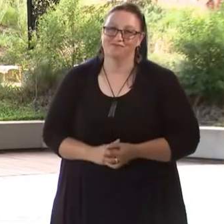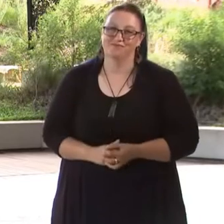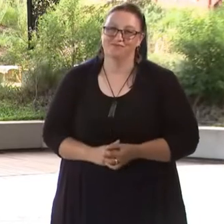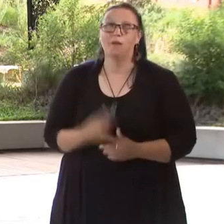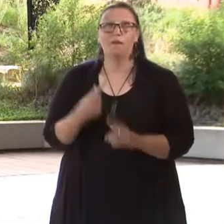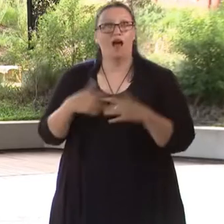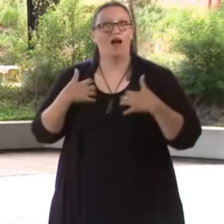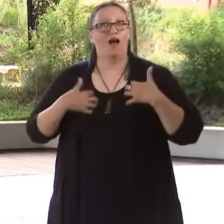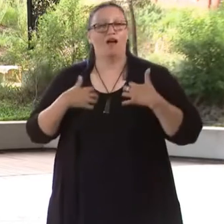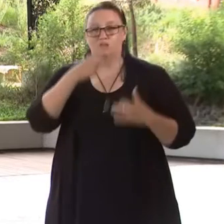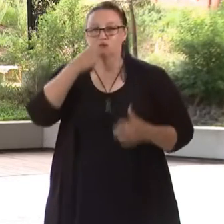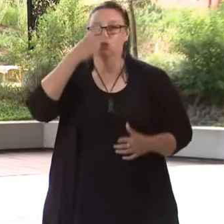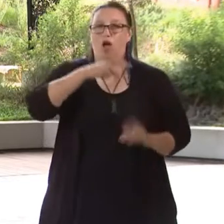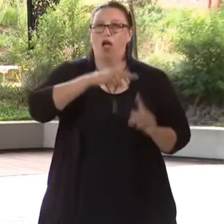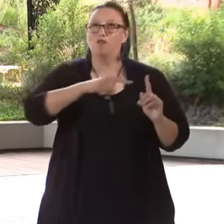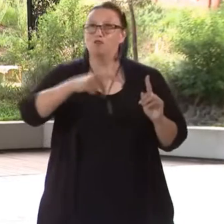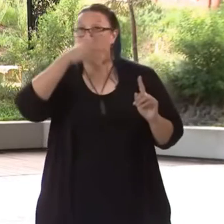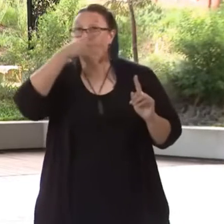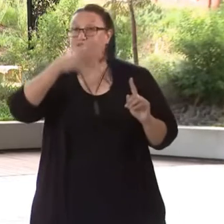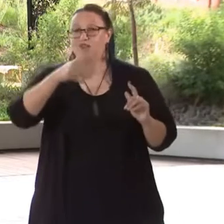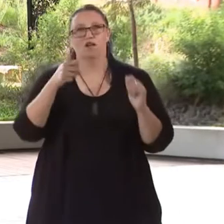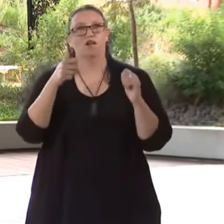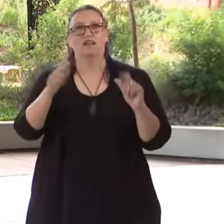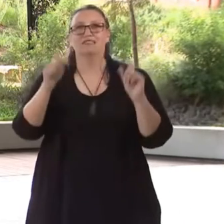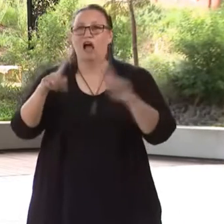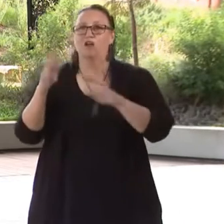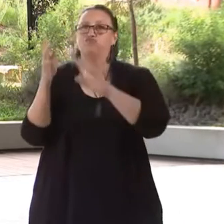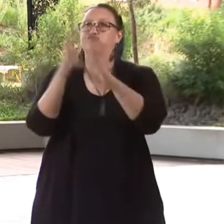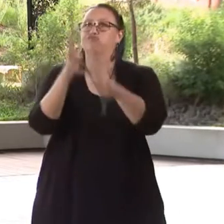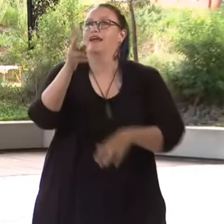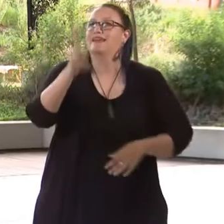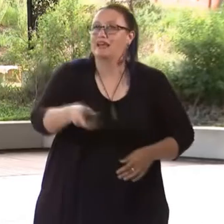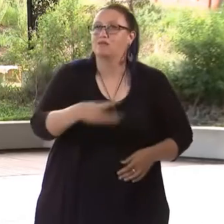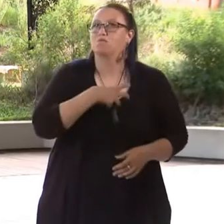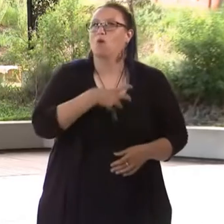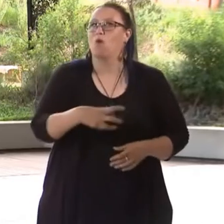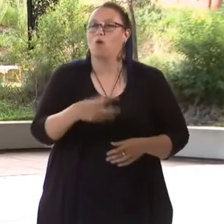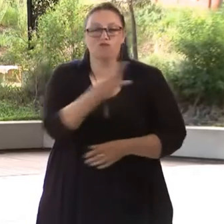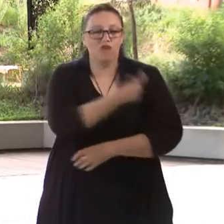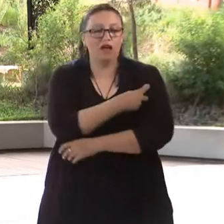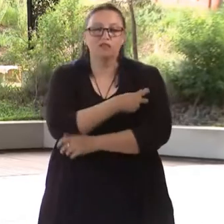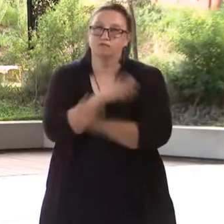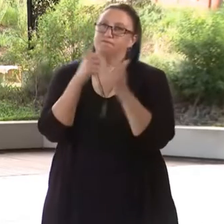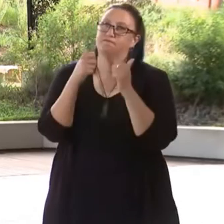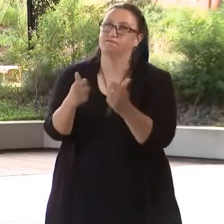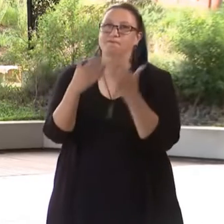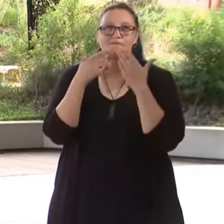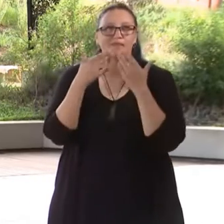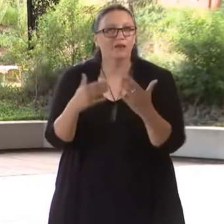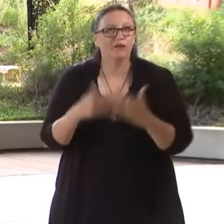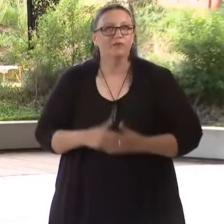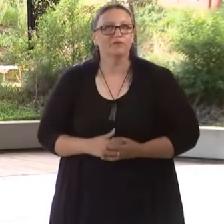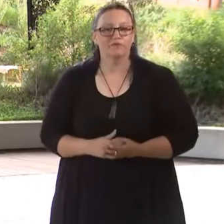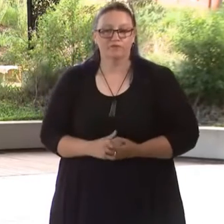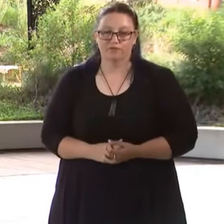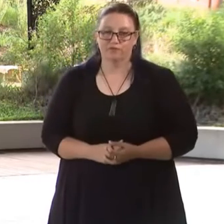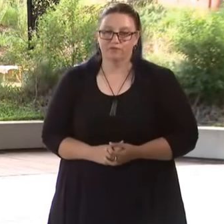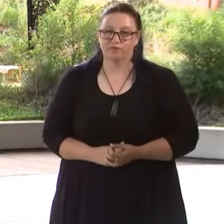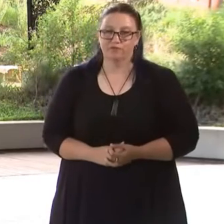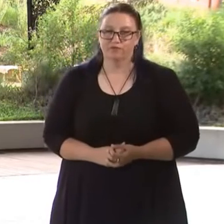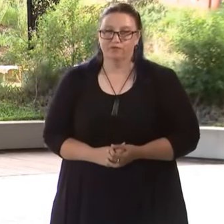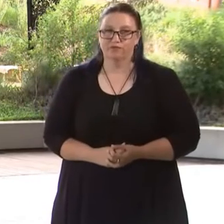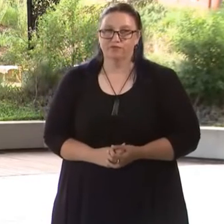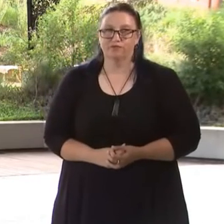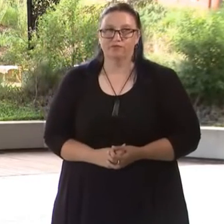also increased, and that bump up in that age group has been really pleasing to see. As you have there,